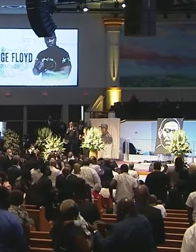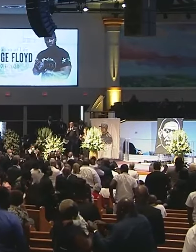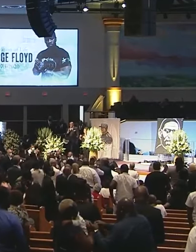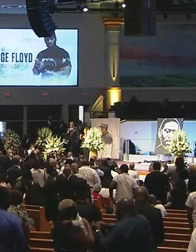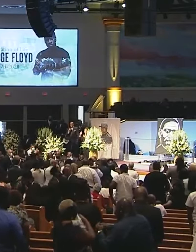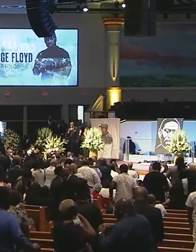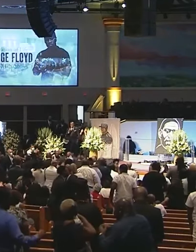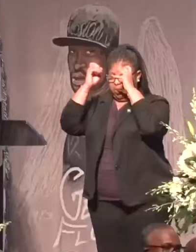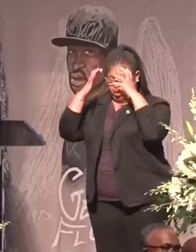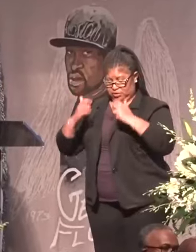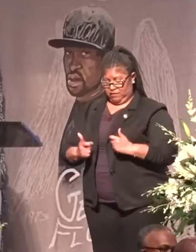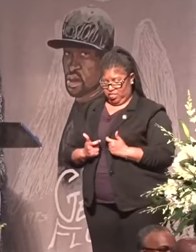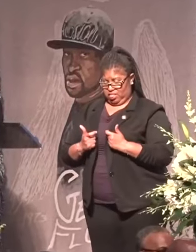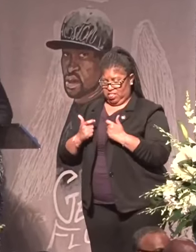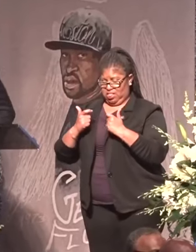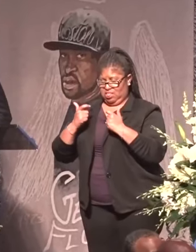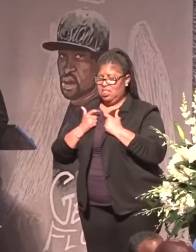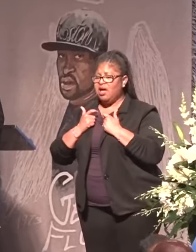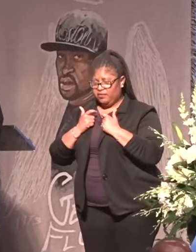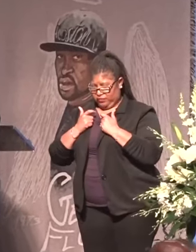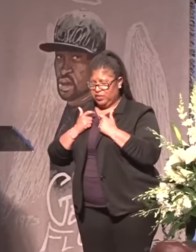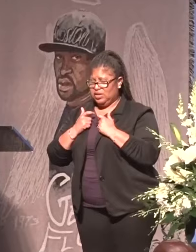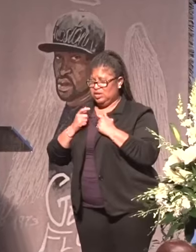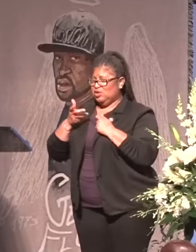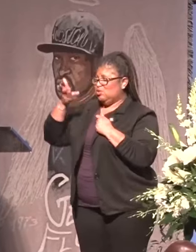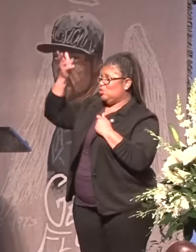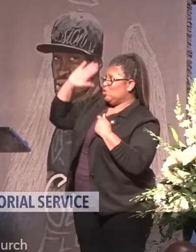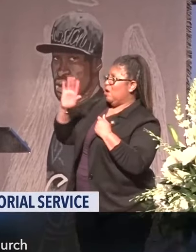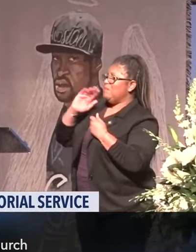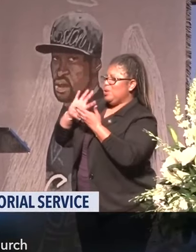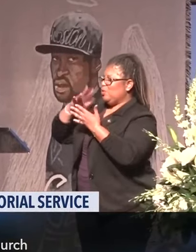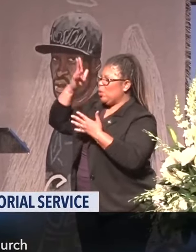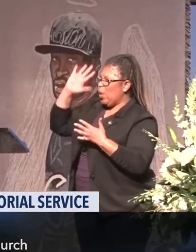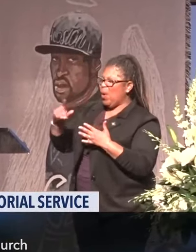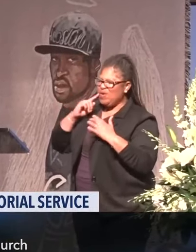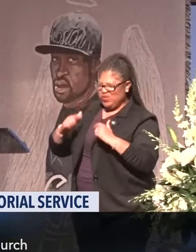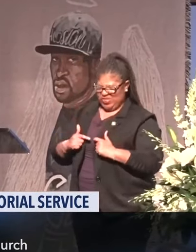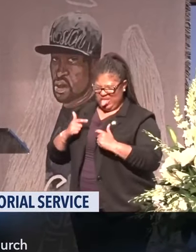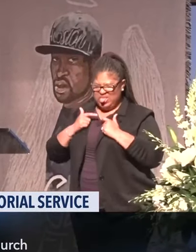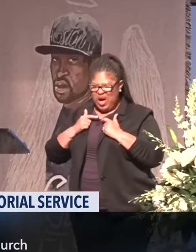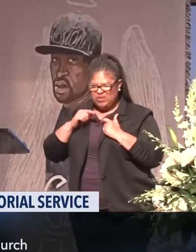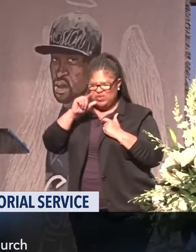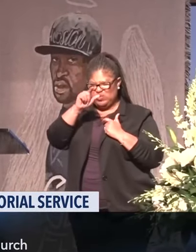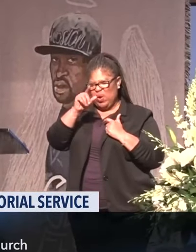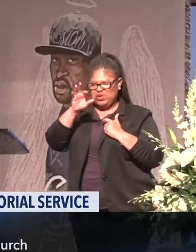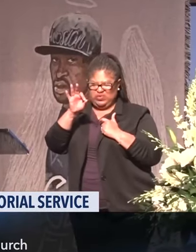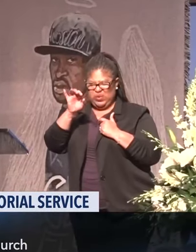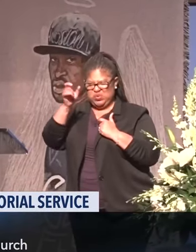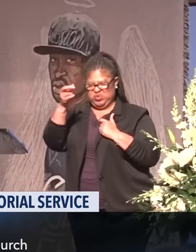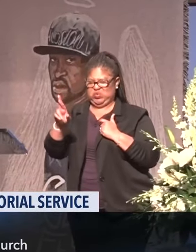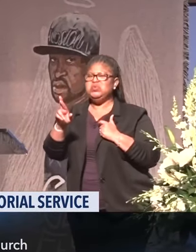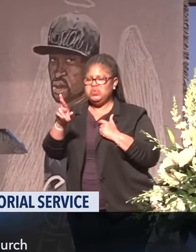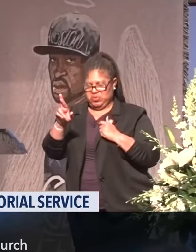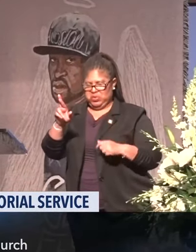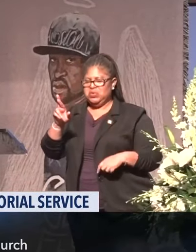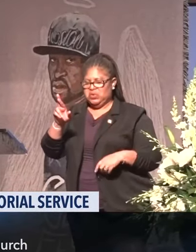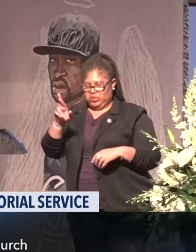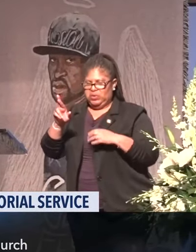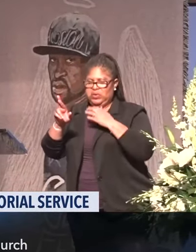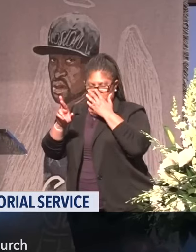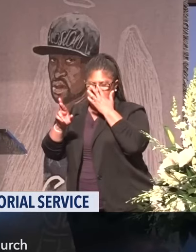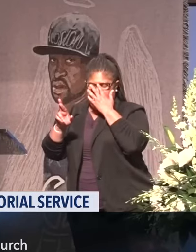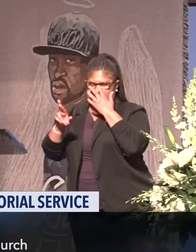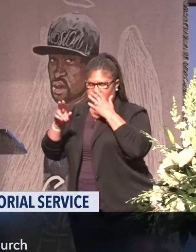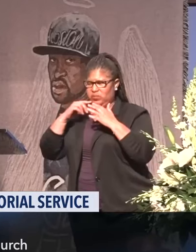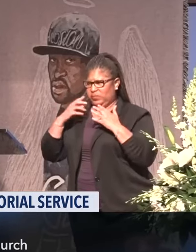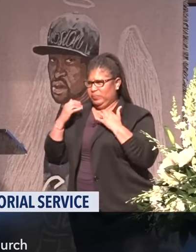life. And to God be the glory for the life of George Floyd Jr. Kurt Carr and the singers have